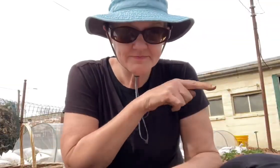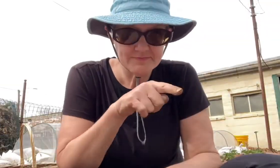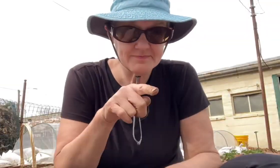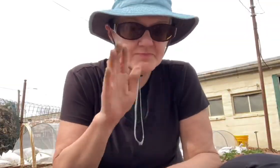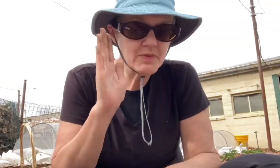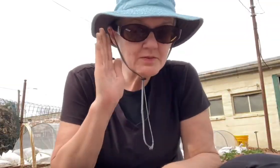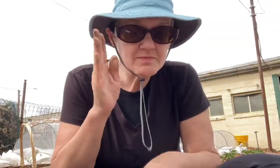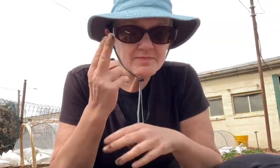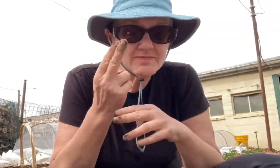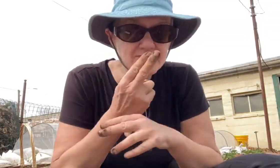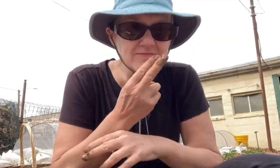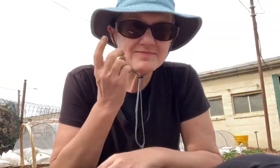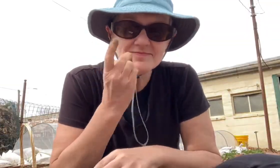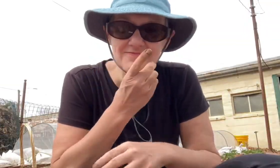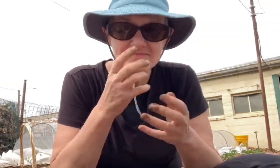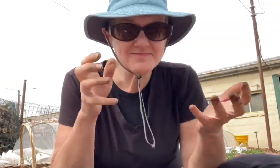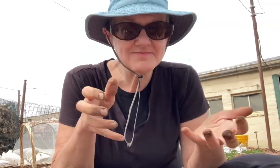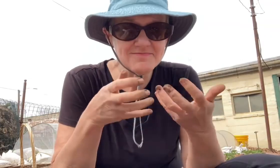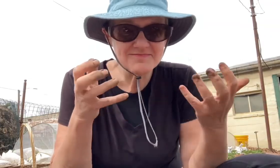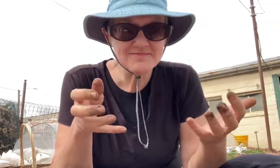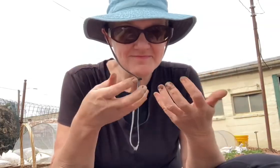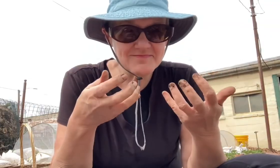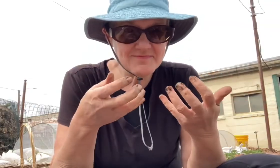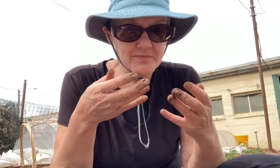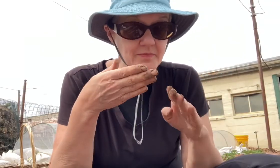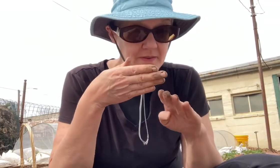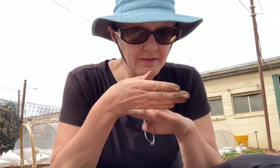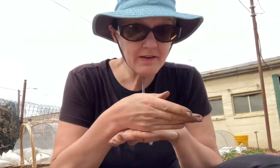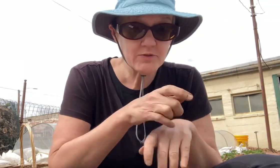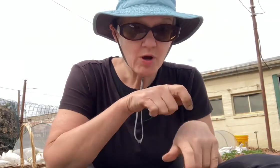Now some of these beets I'm going to use for dill salads.